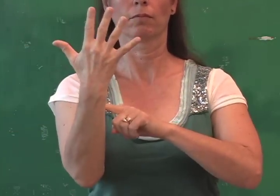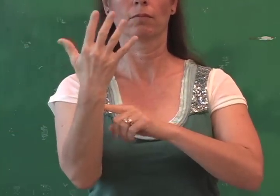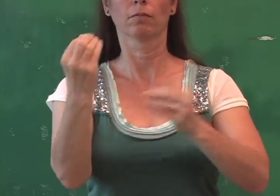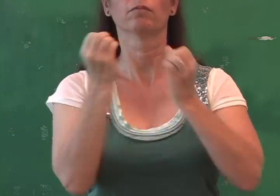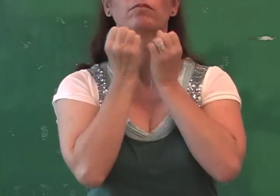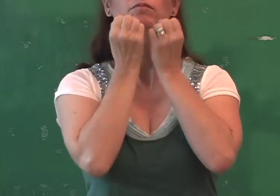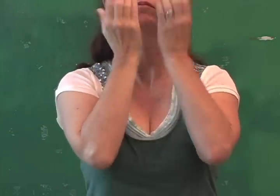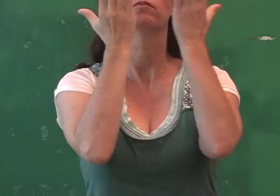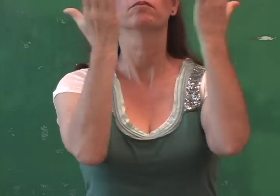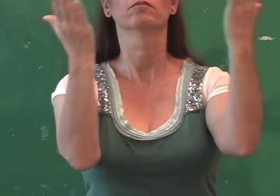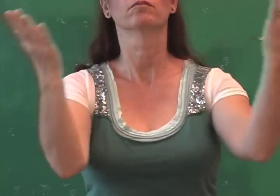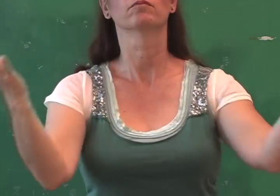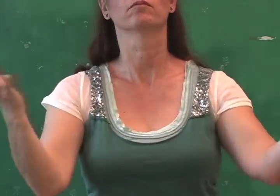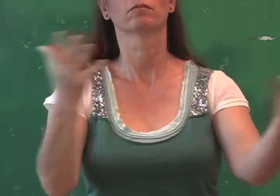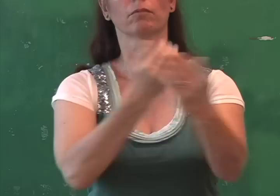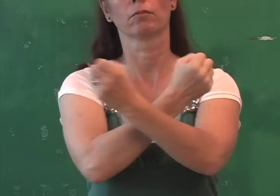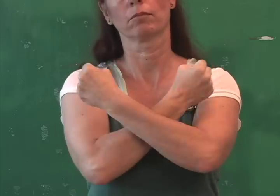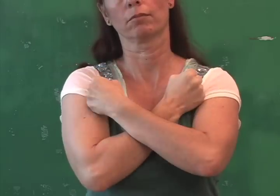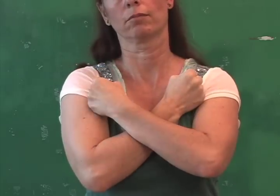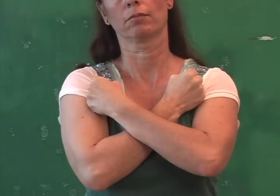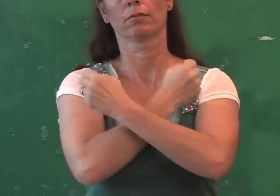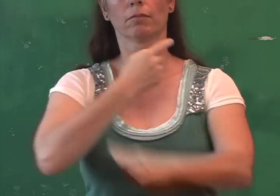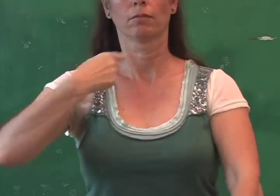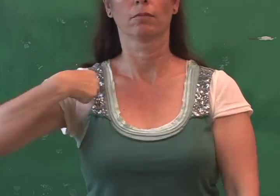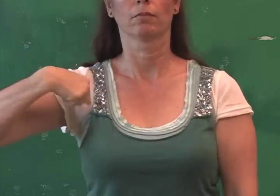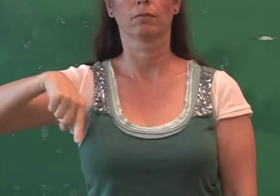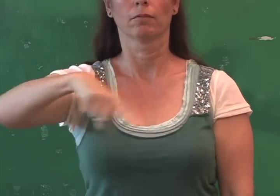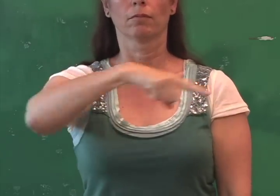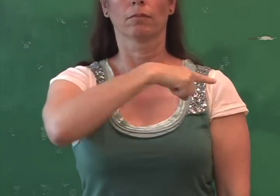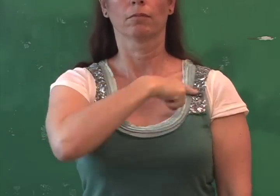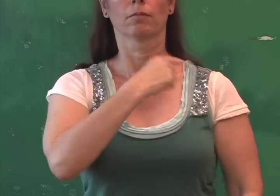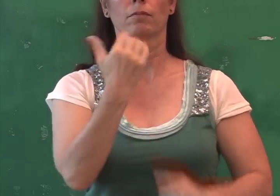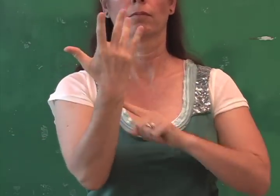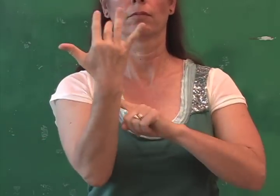love. We light this chalice for the energy of